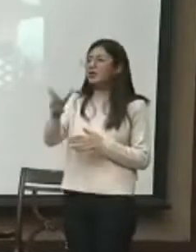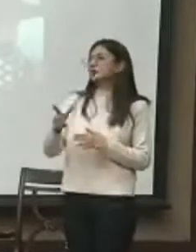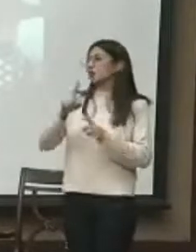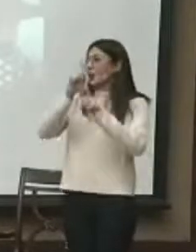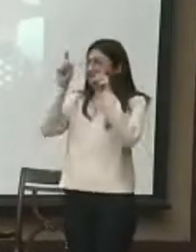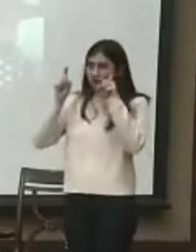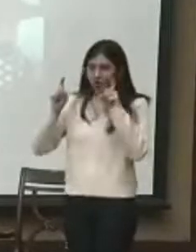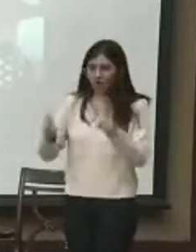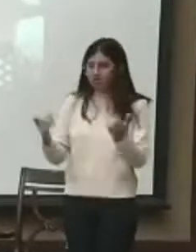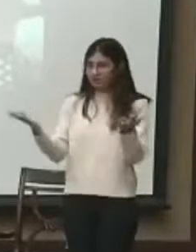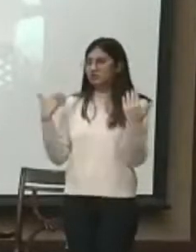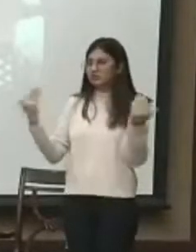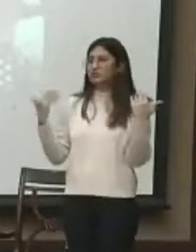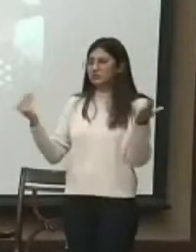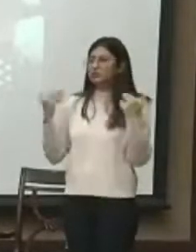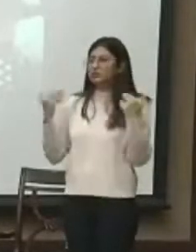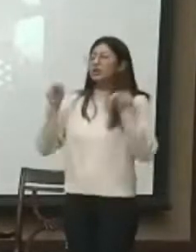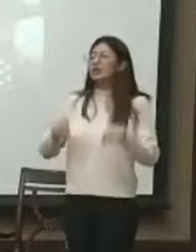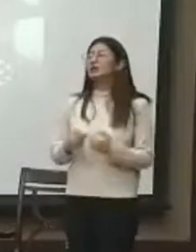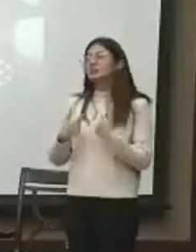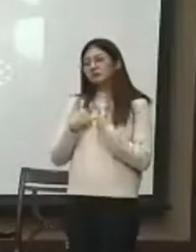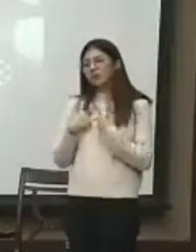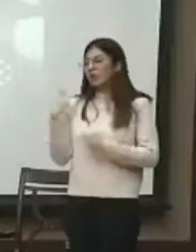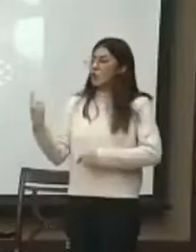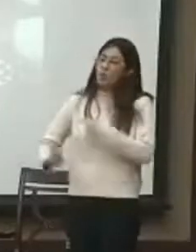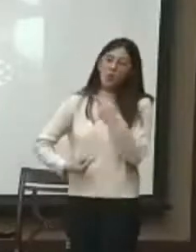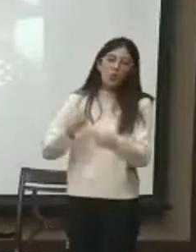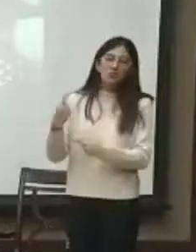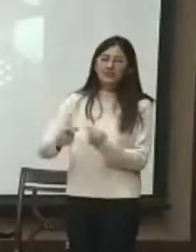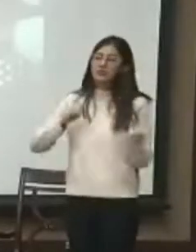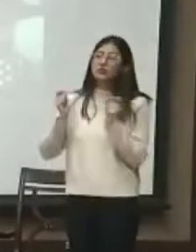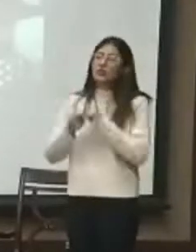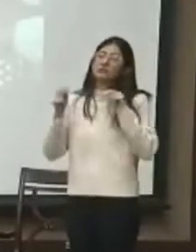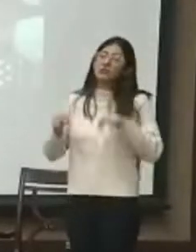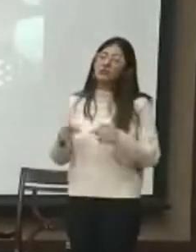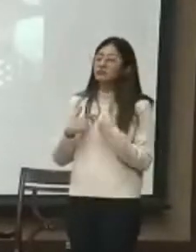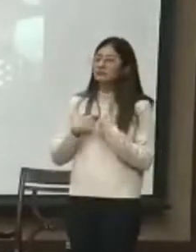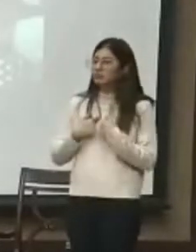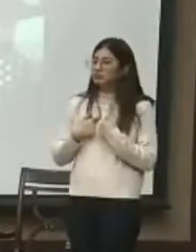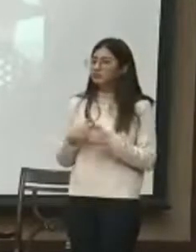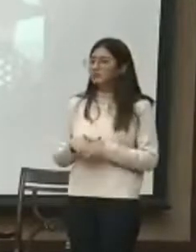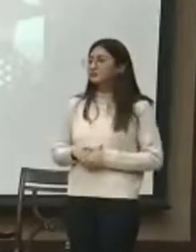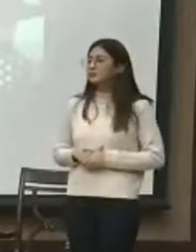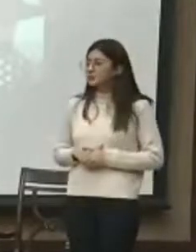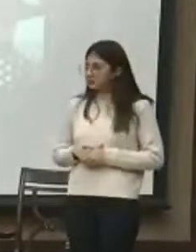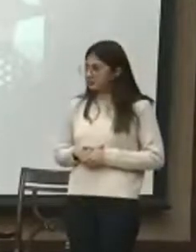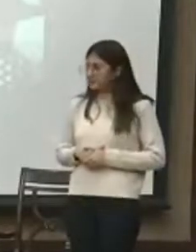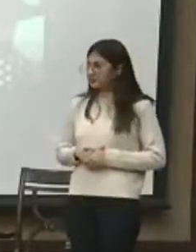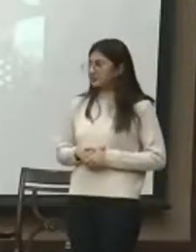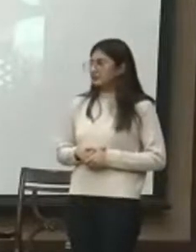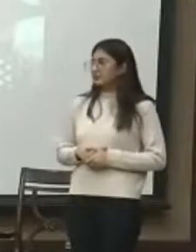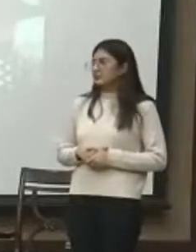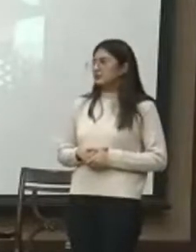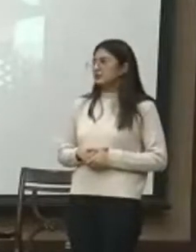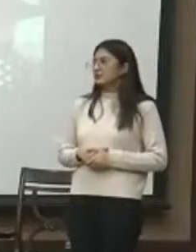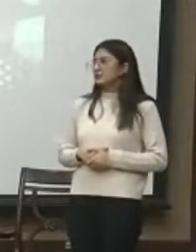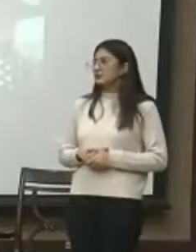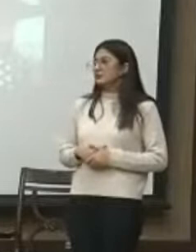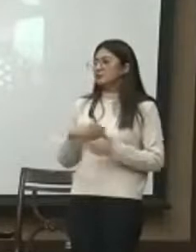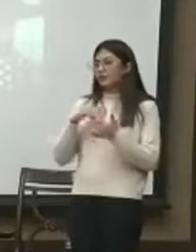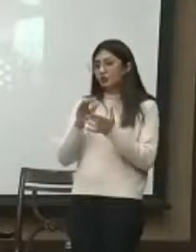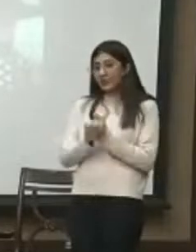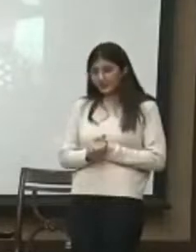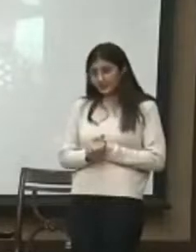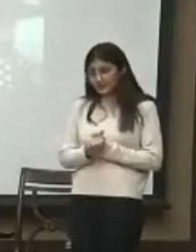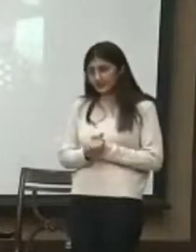to question the status quo, and we change it in times to come. So, my